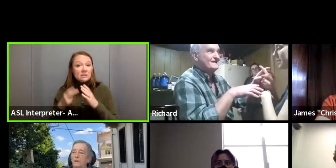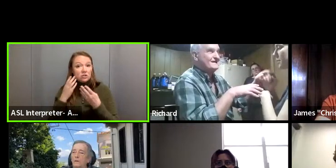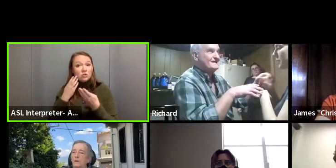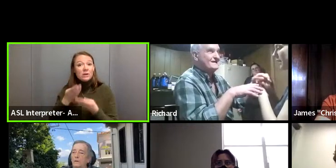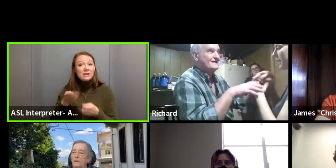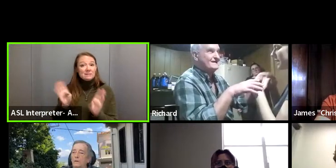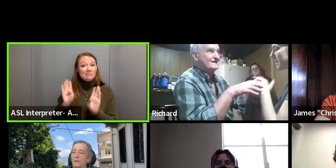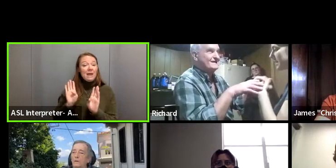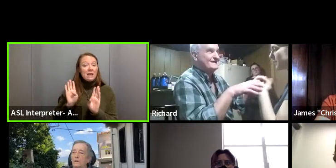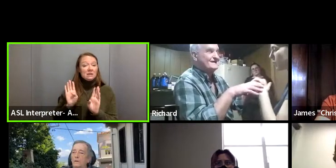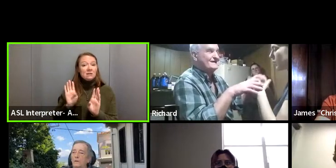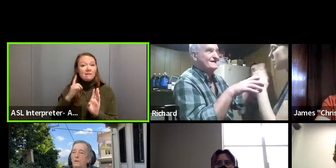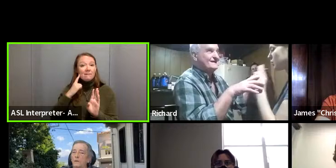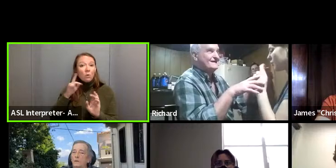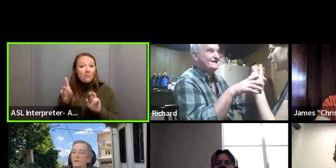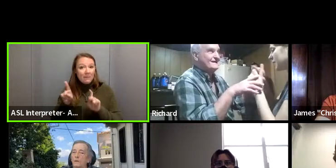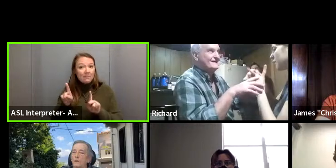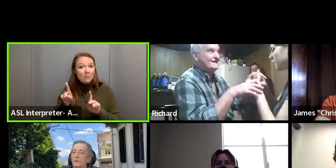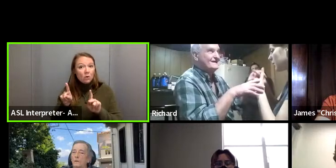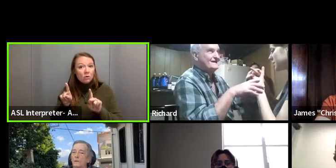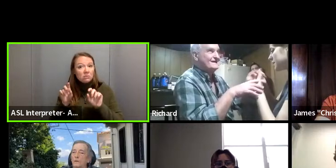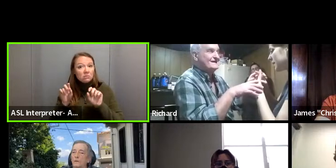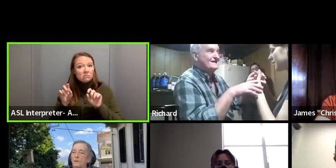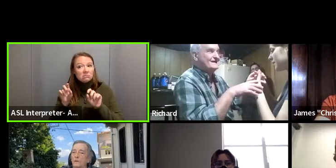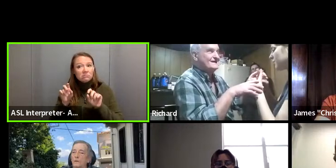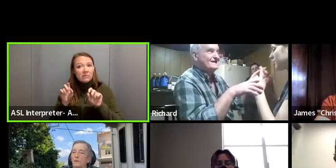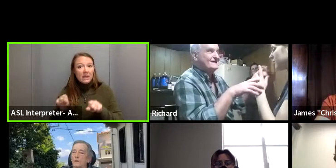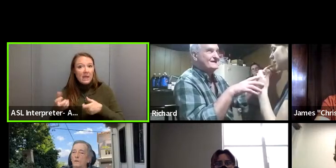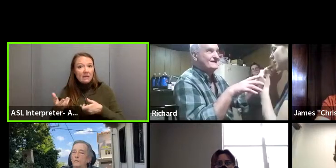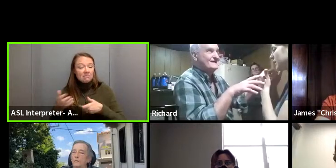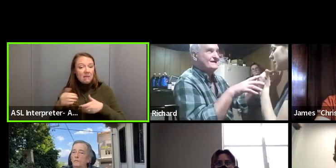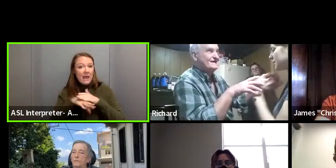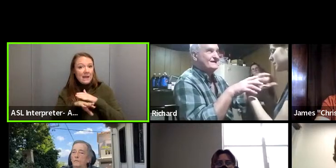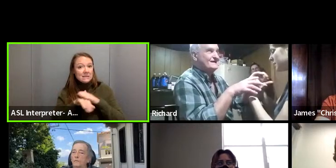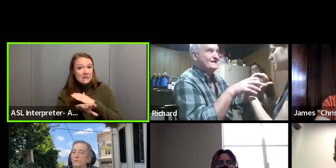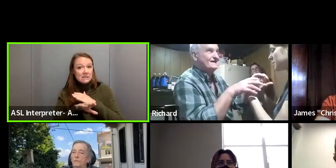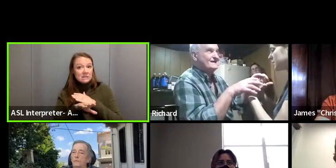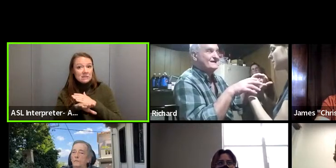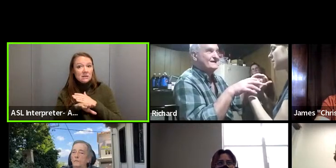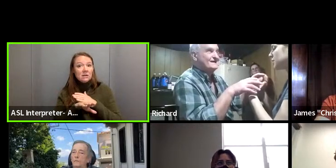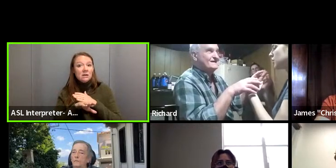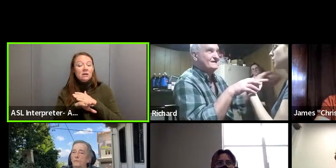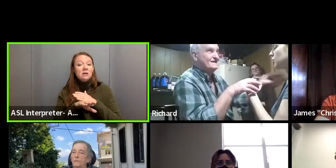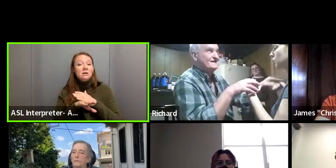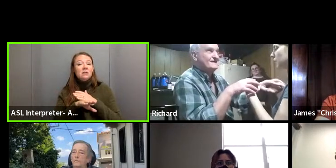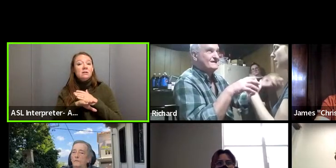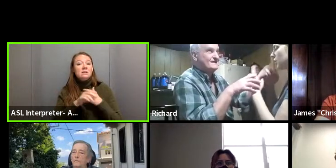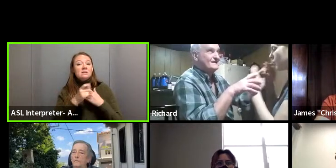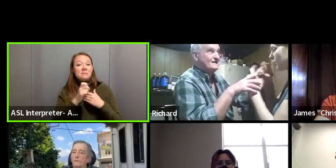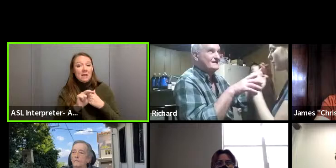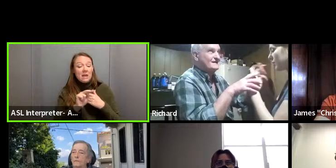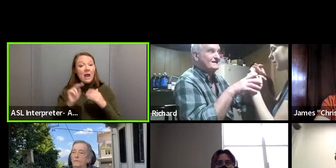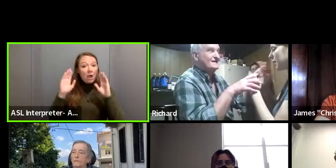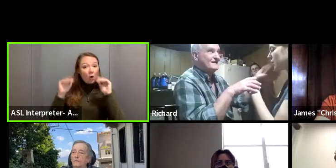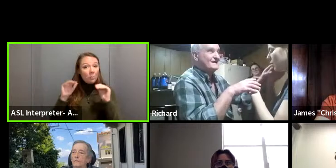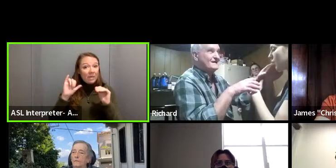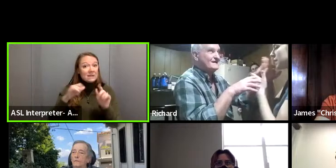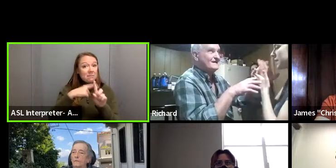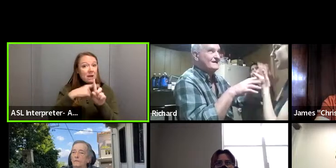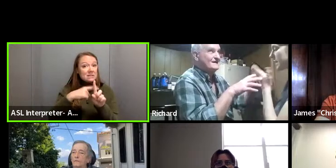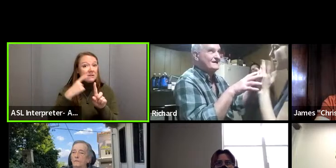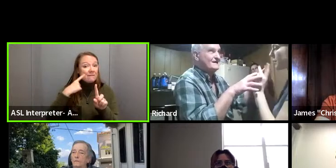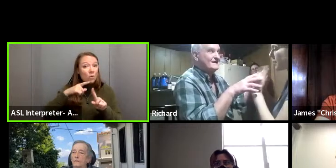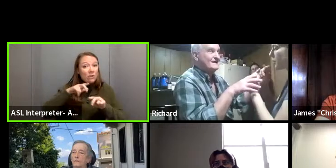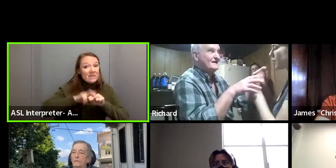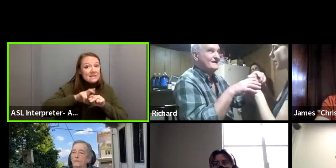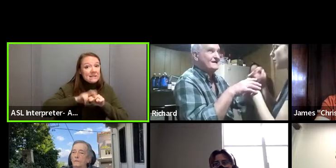is hopefully a positive one with the seated scooter options and some of the other options